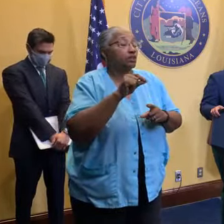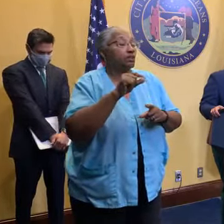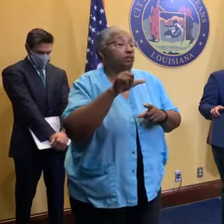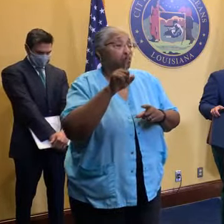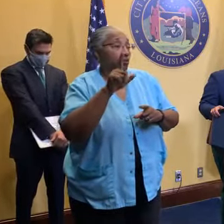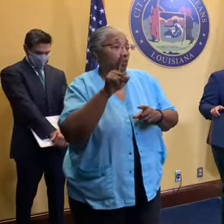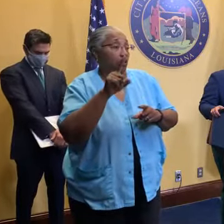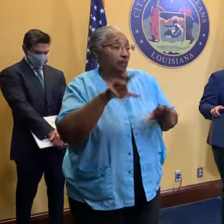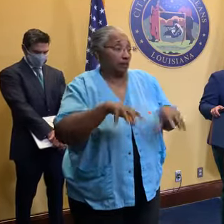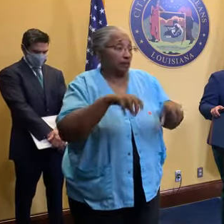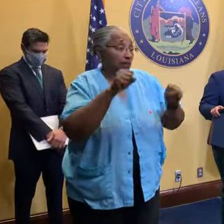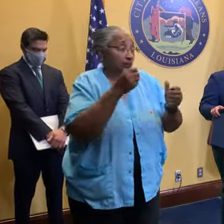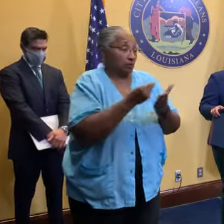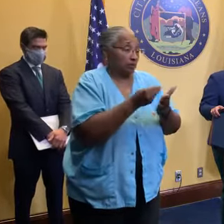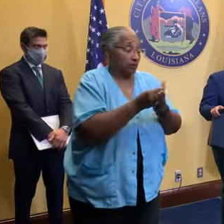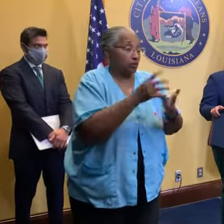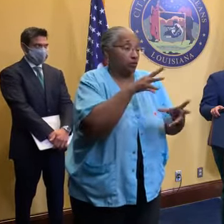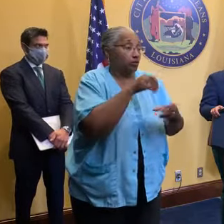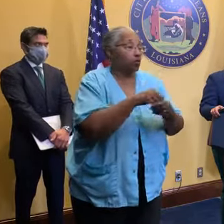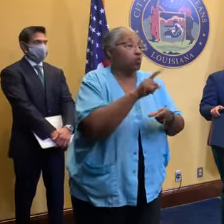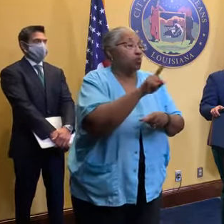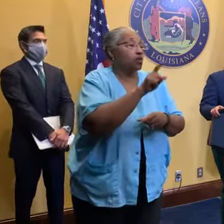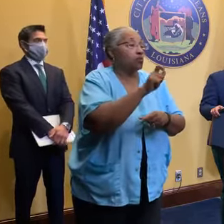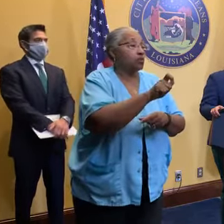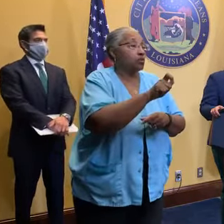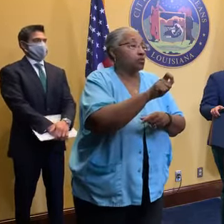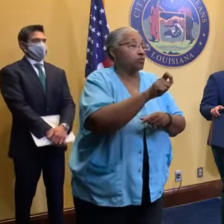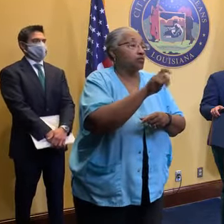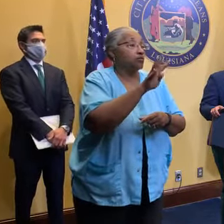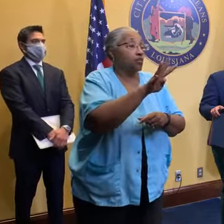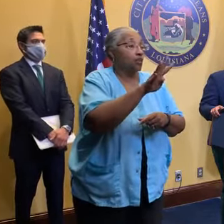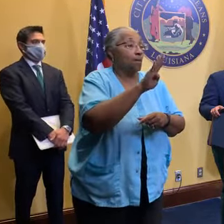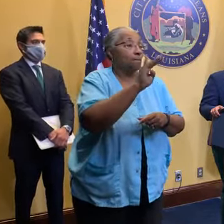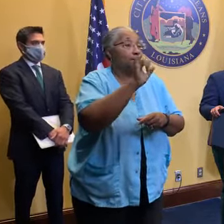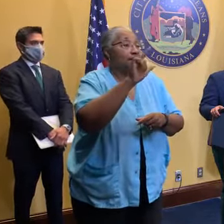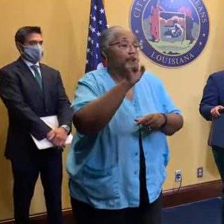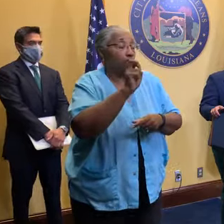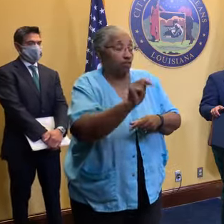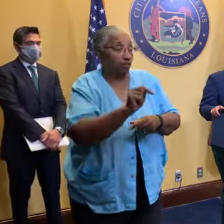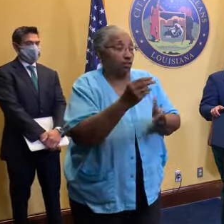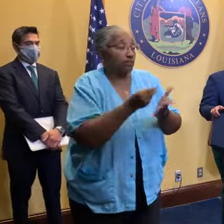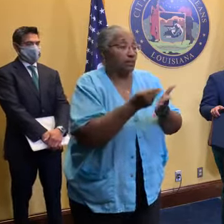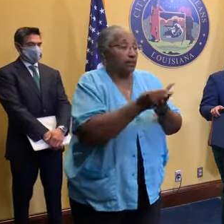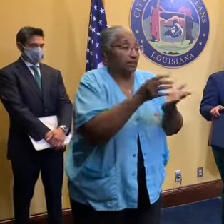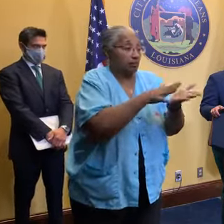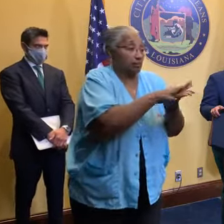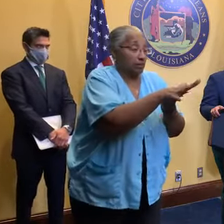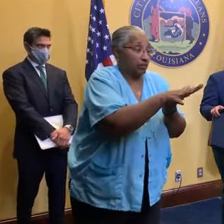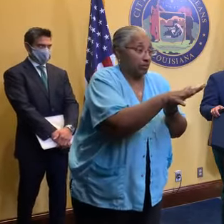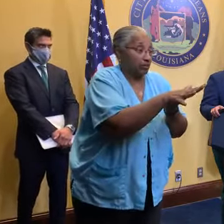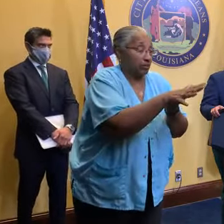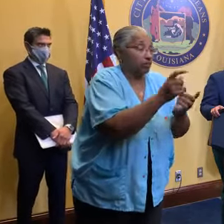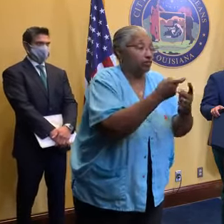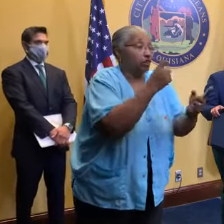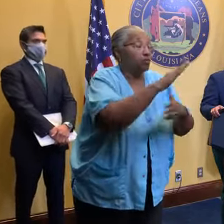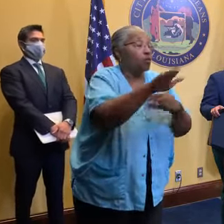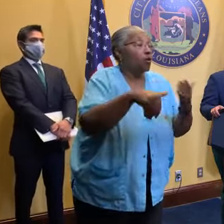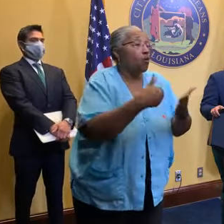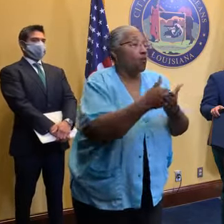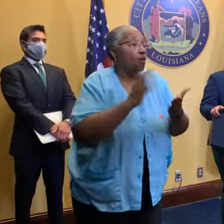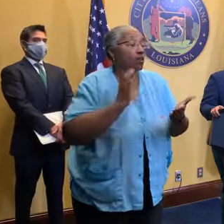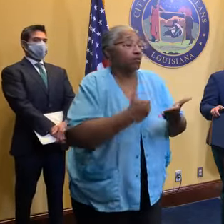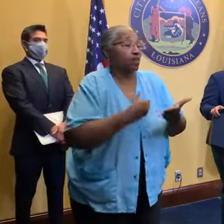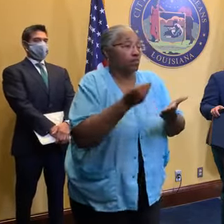budget includes $1.14 billion in expenditures from all of our